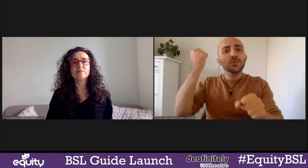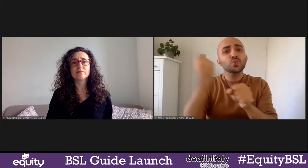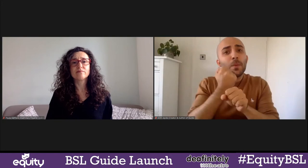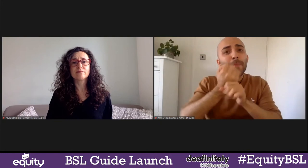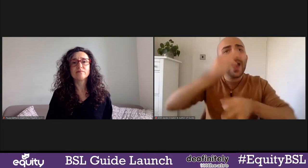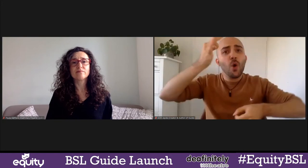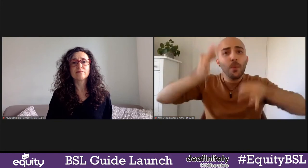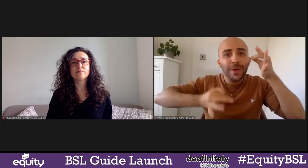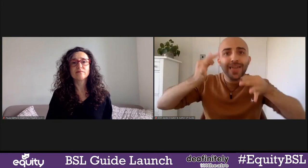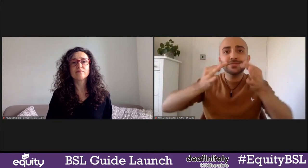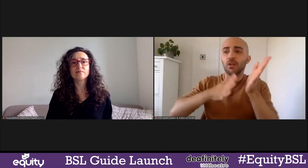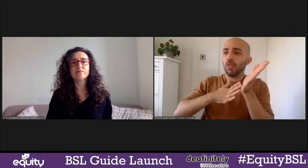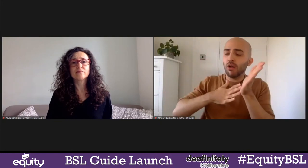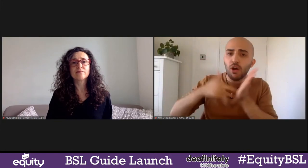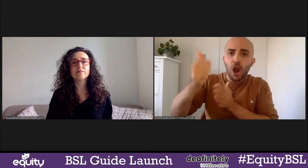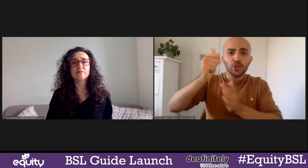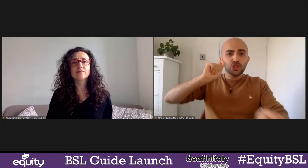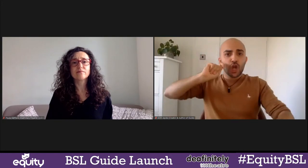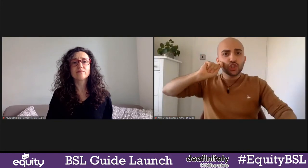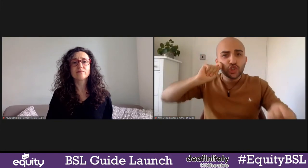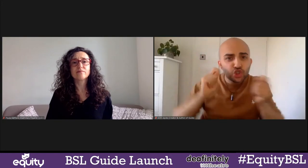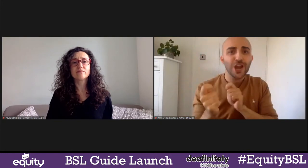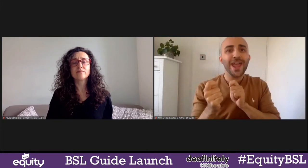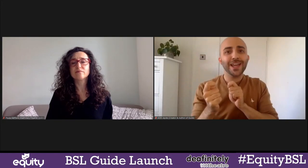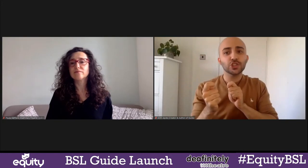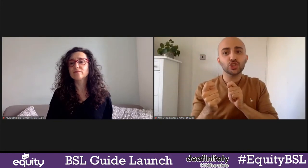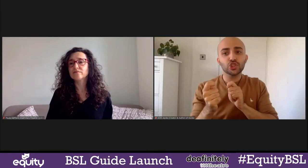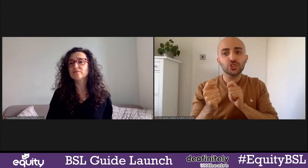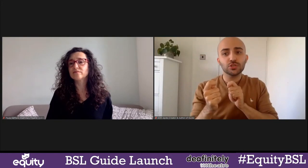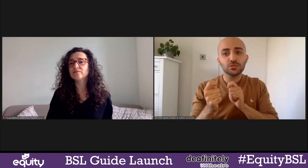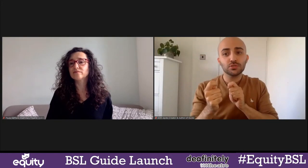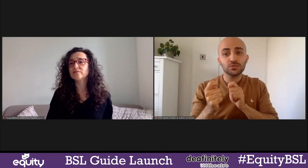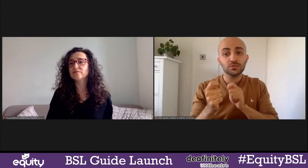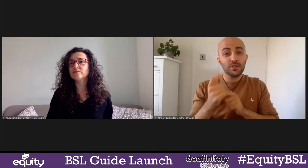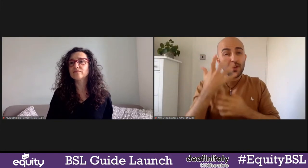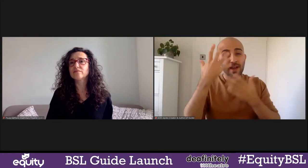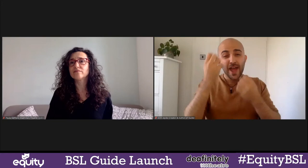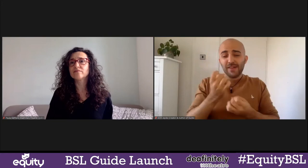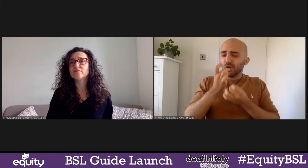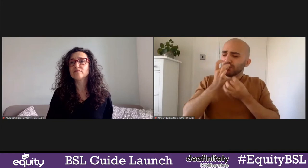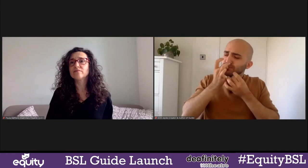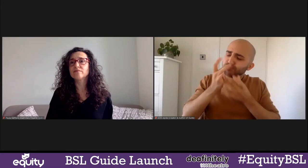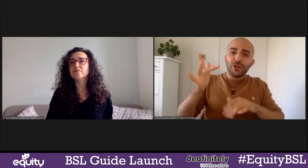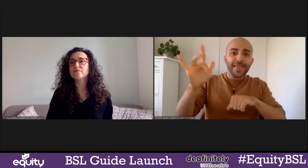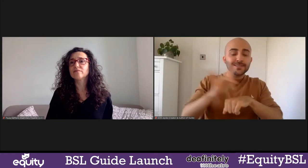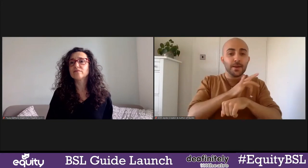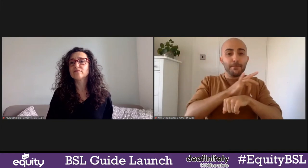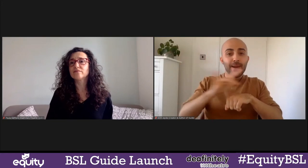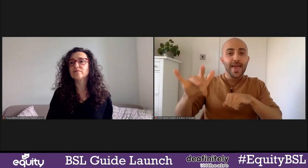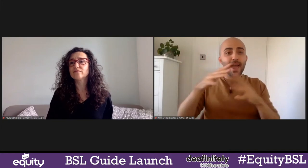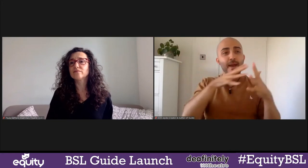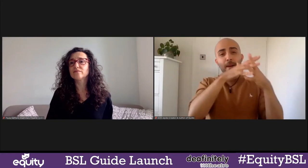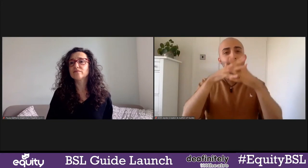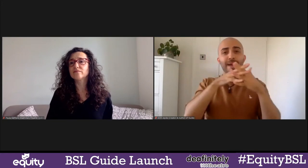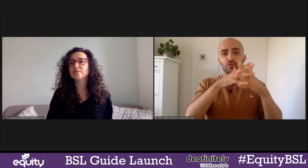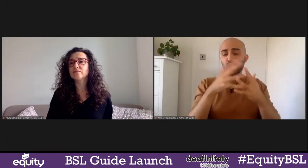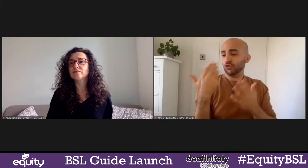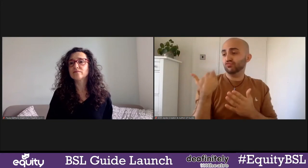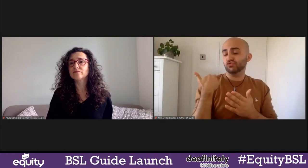an influence, it has a ripple effect. It means that politically the culture will change. There's a fantastic